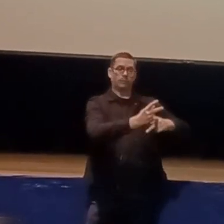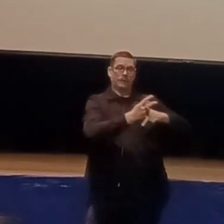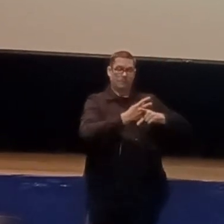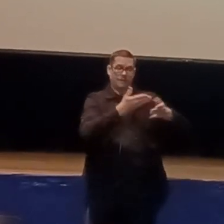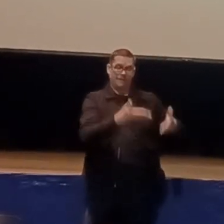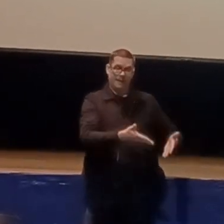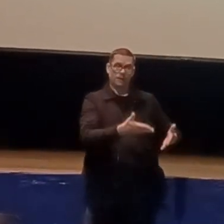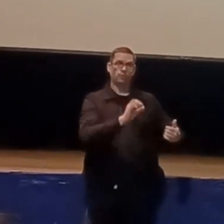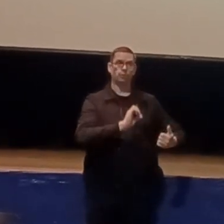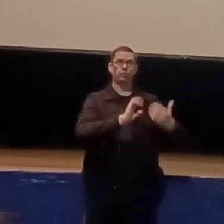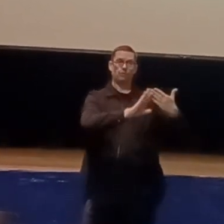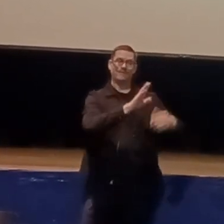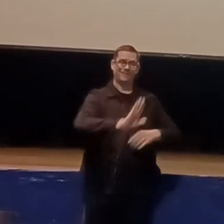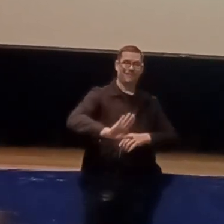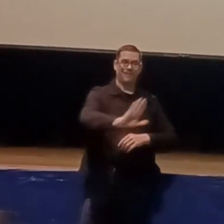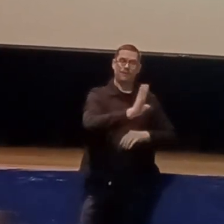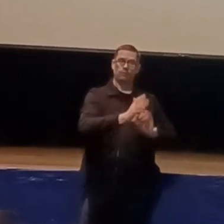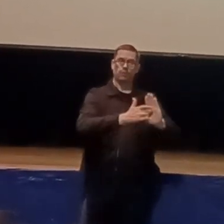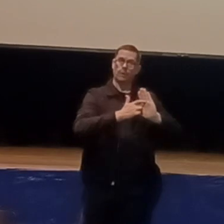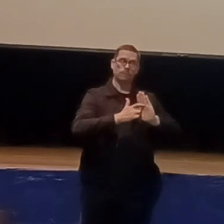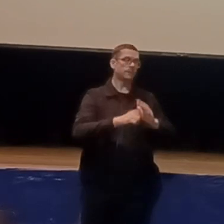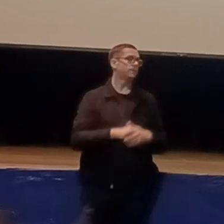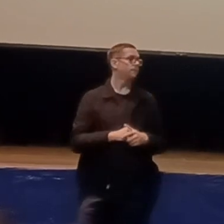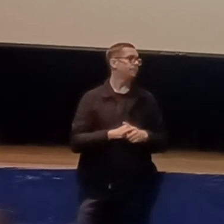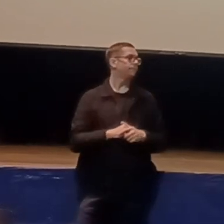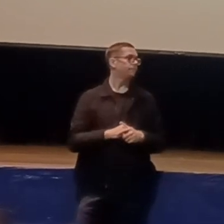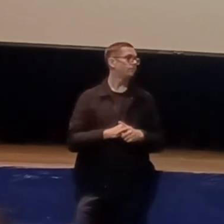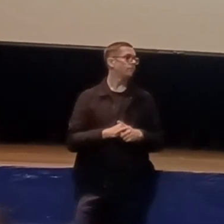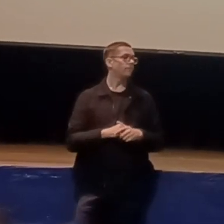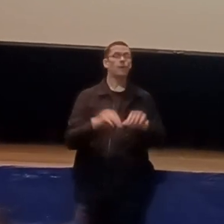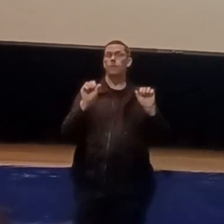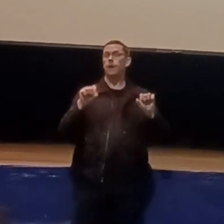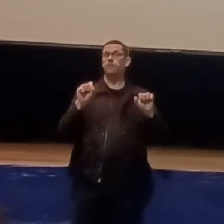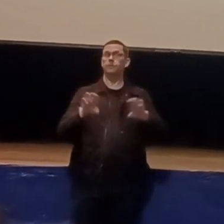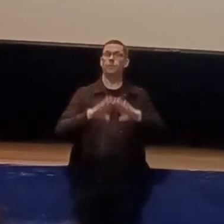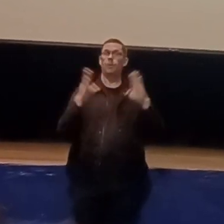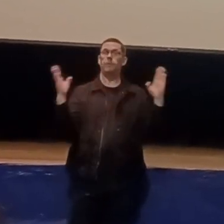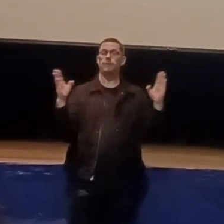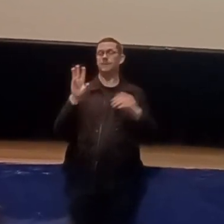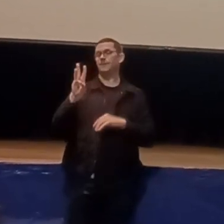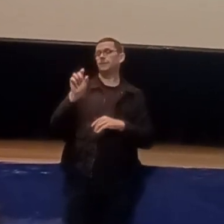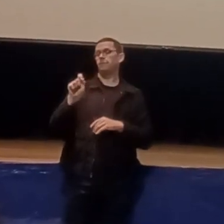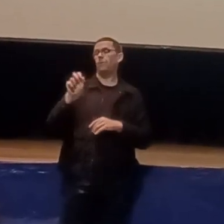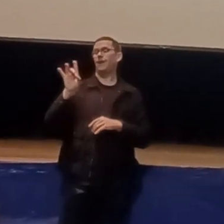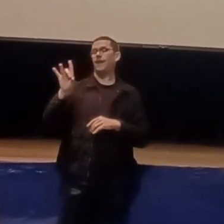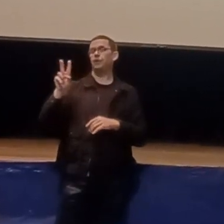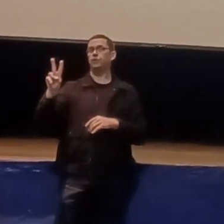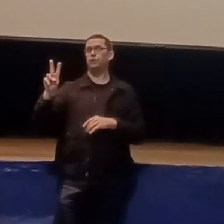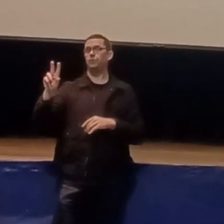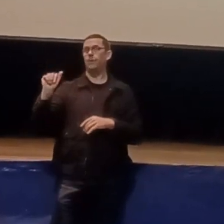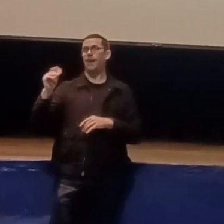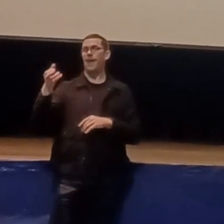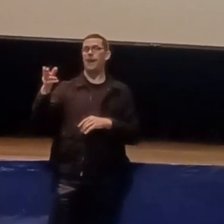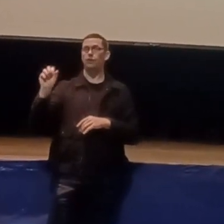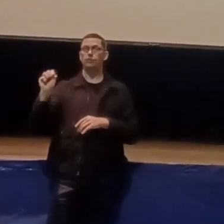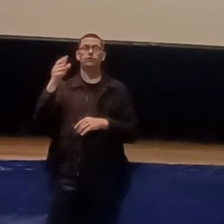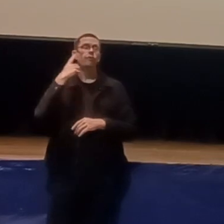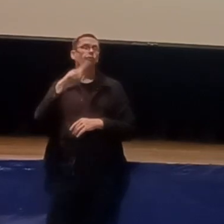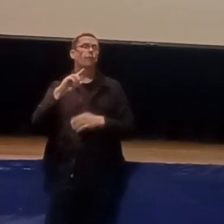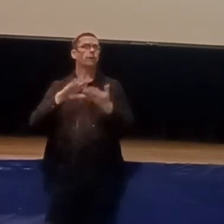their programmatic requirements. And then we were able to open up 6.82 acres for community uses,